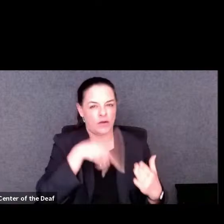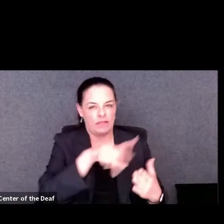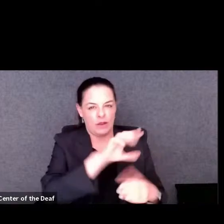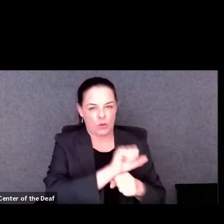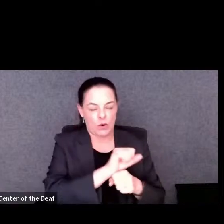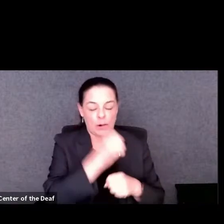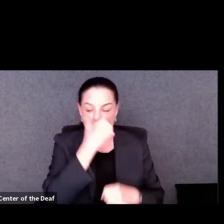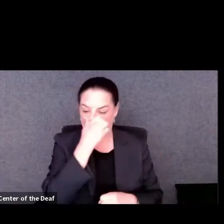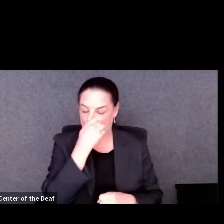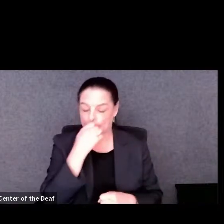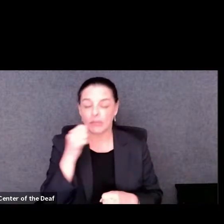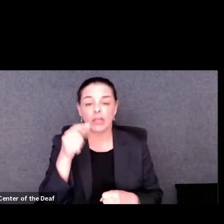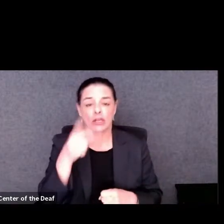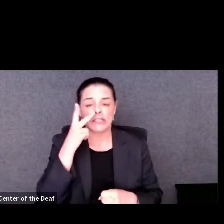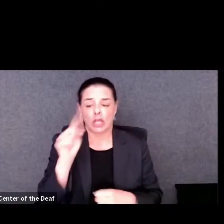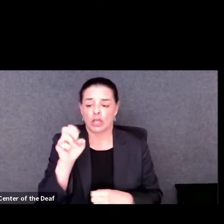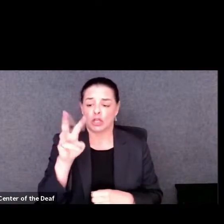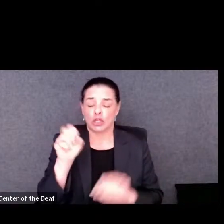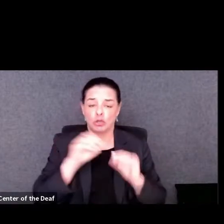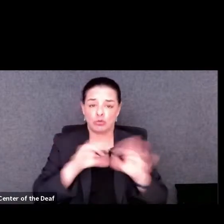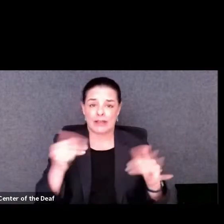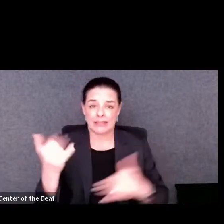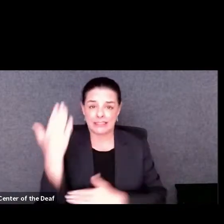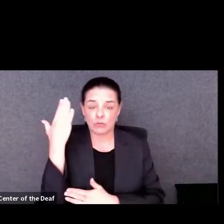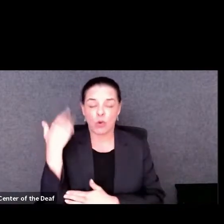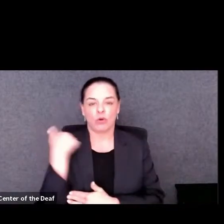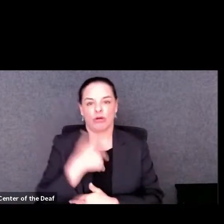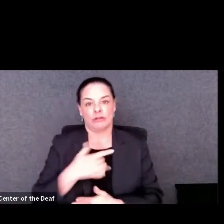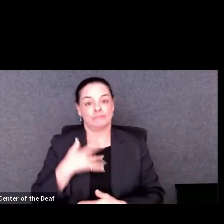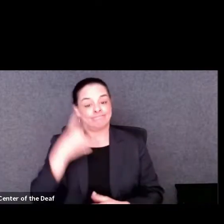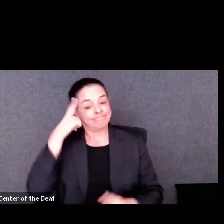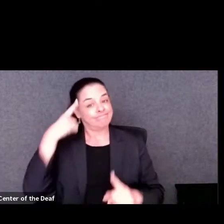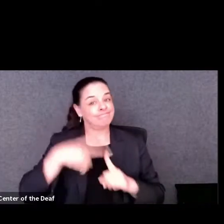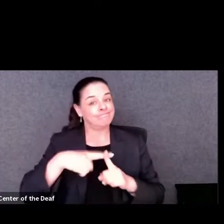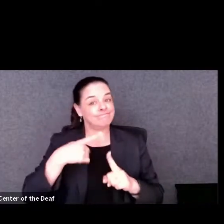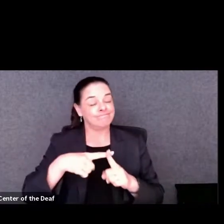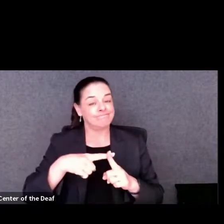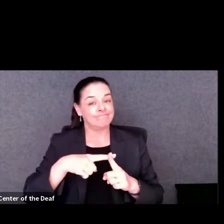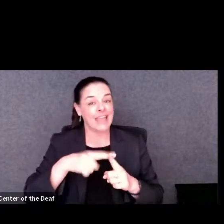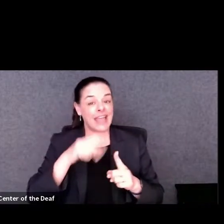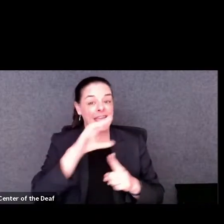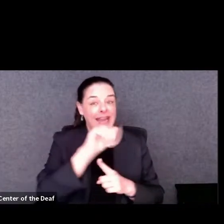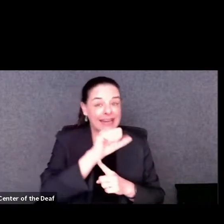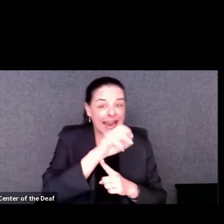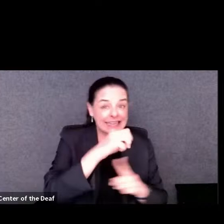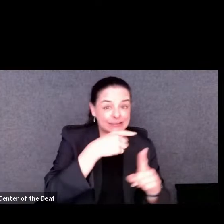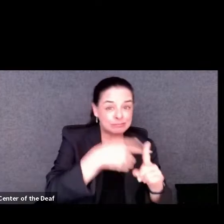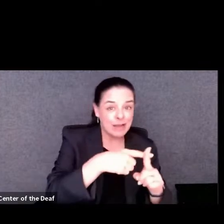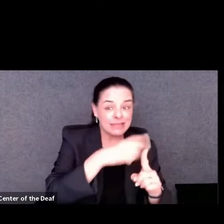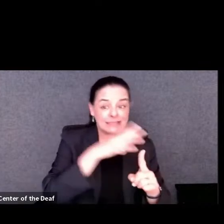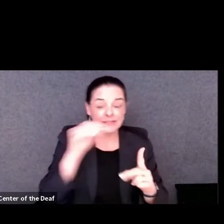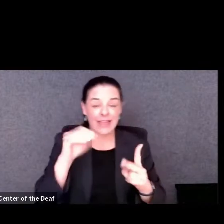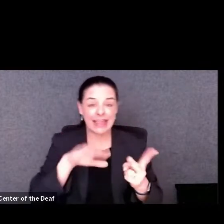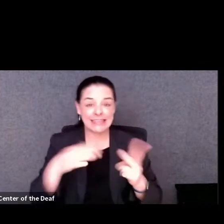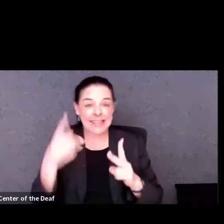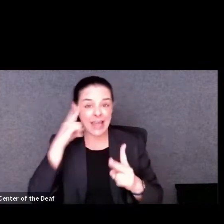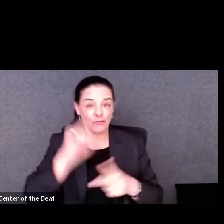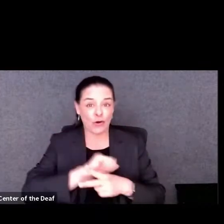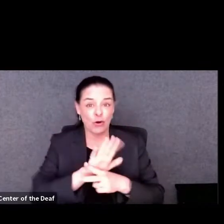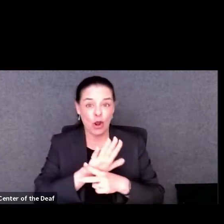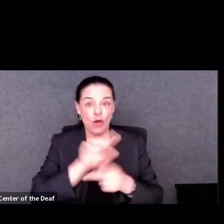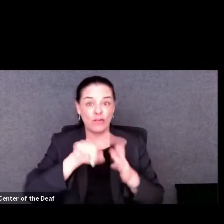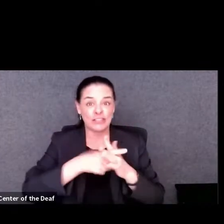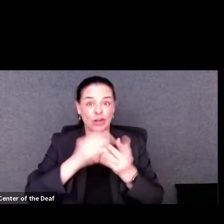morning, we are encouraged that the cases and deaths are trending downward in our long-term care facilities. The Tennessee Department of